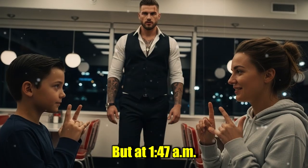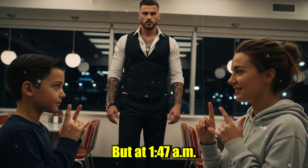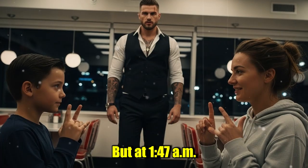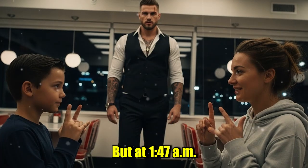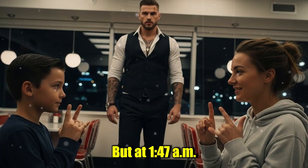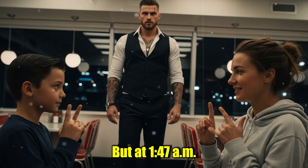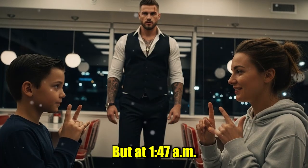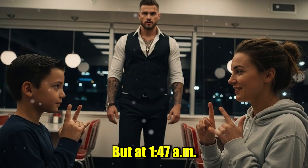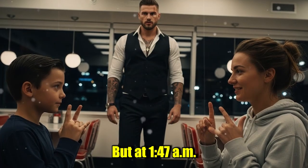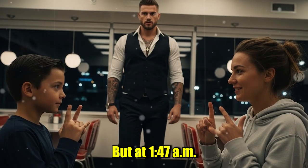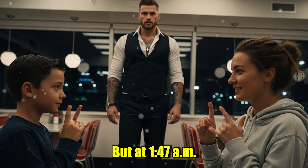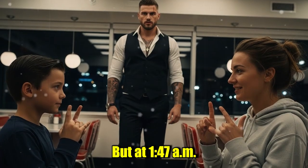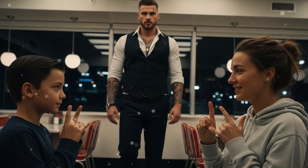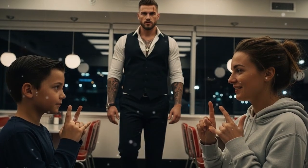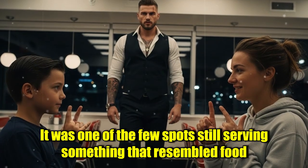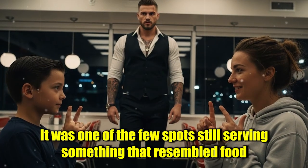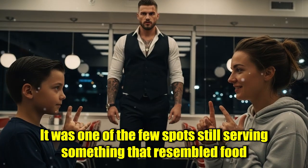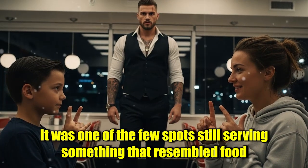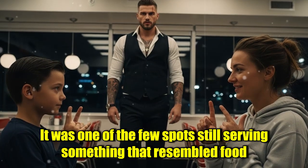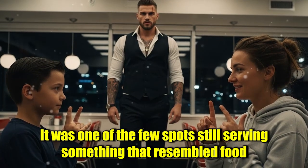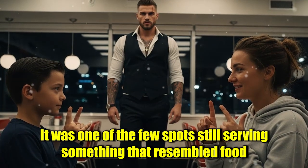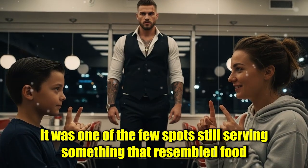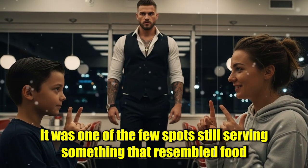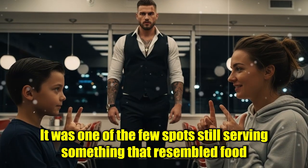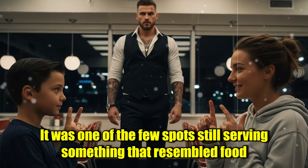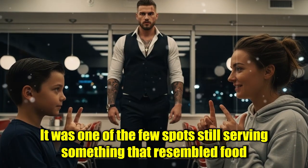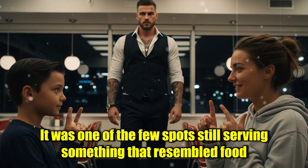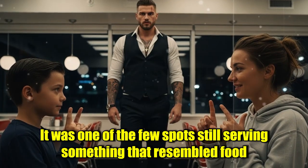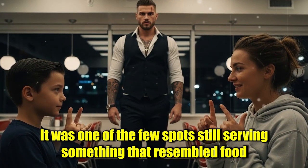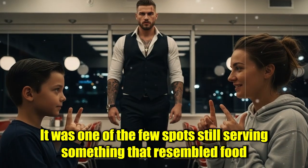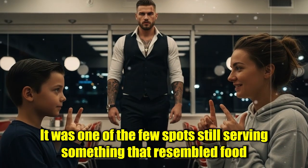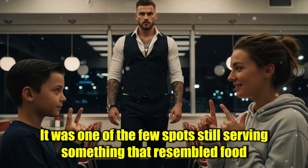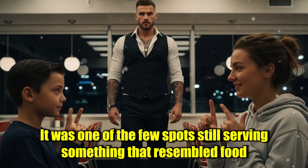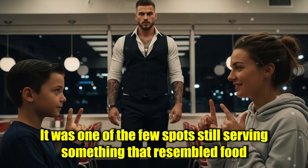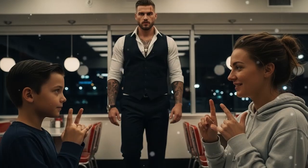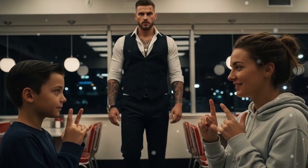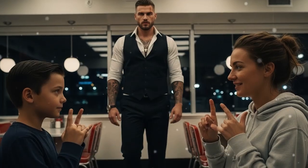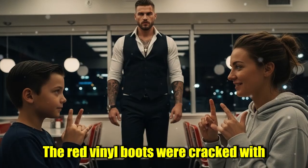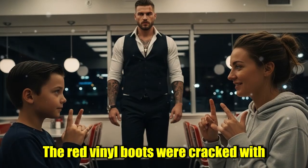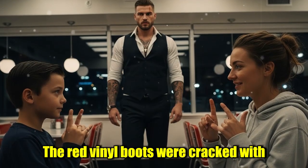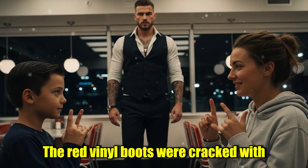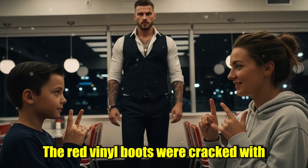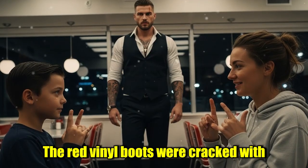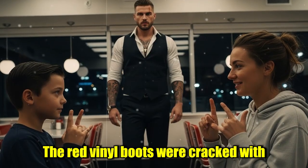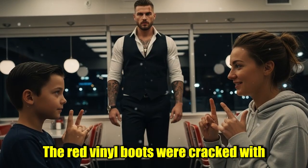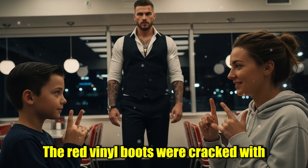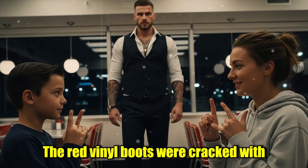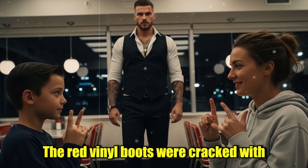but at 1:47 a.m., it was one of the few spots still serving something that resembled food. The red vinyl booths were cracked with